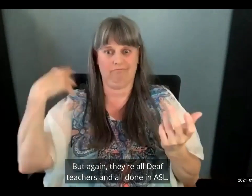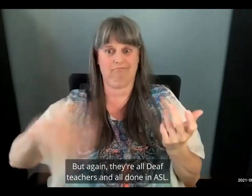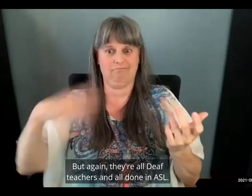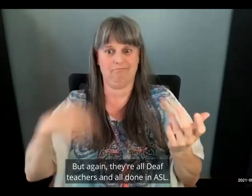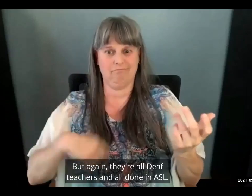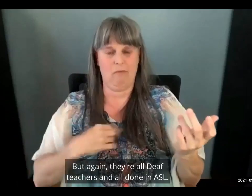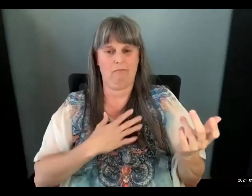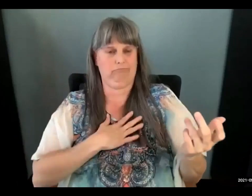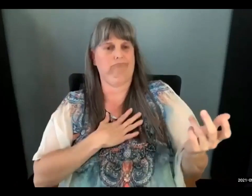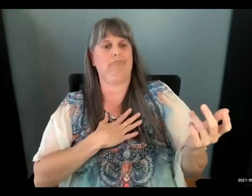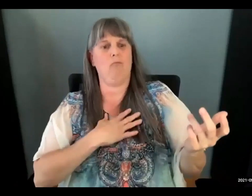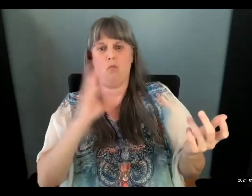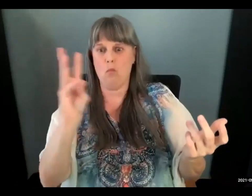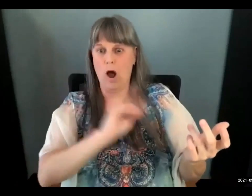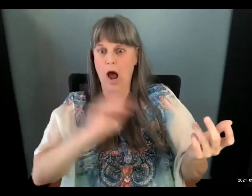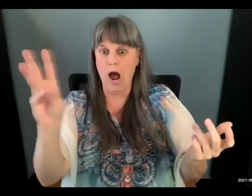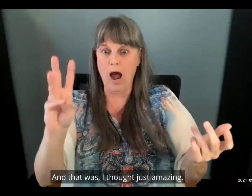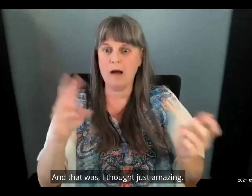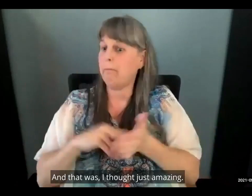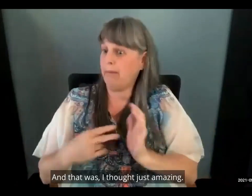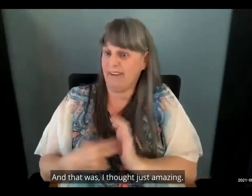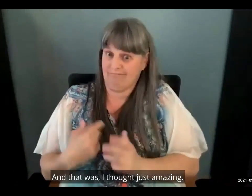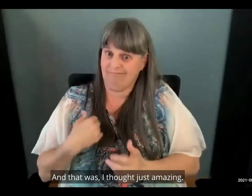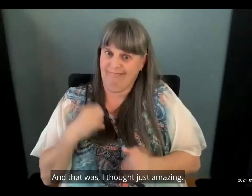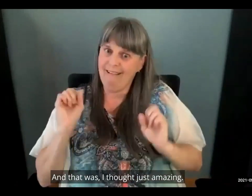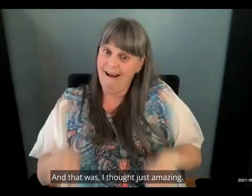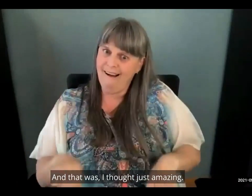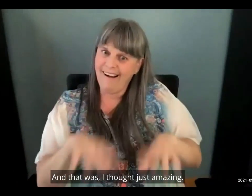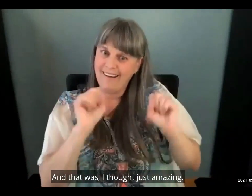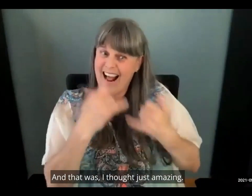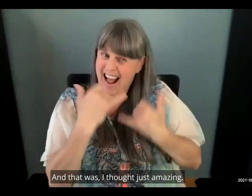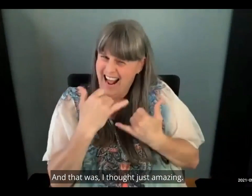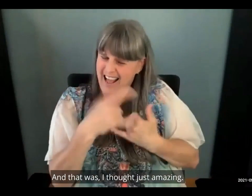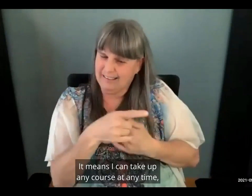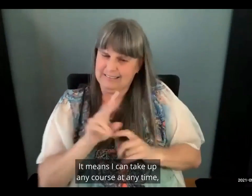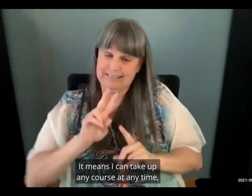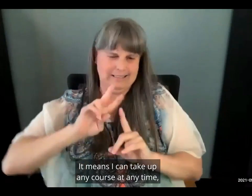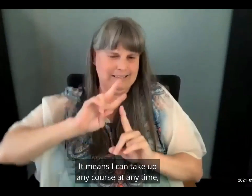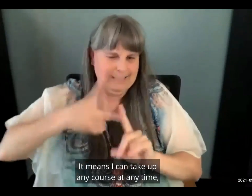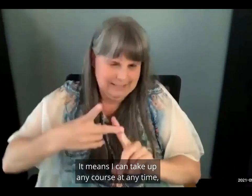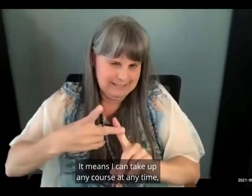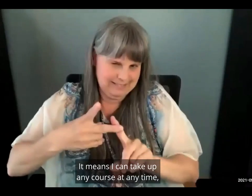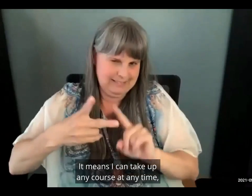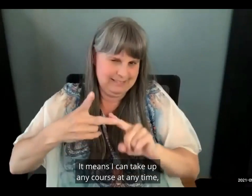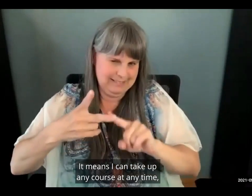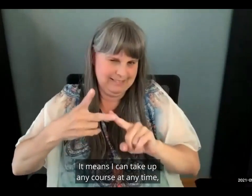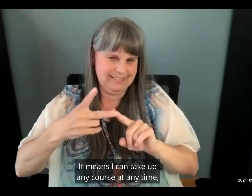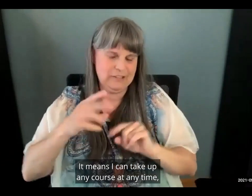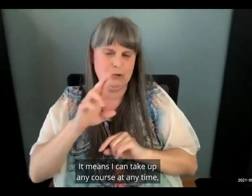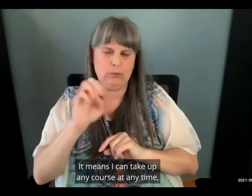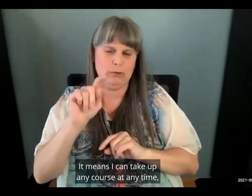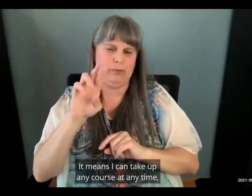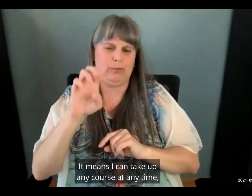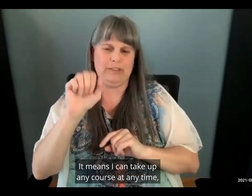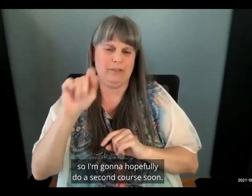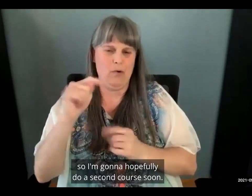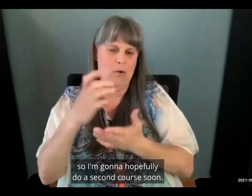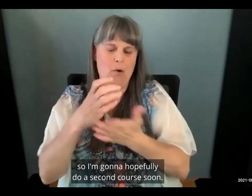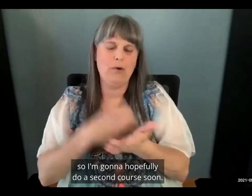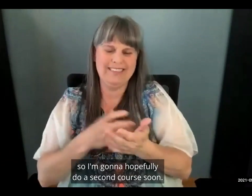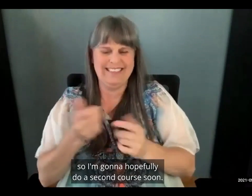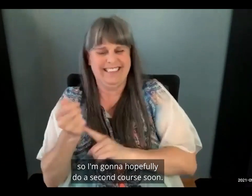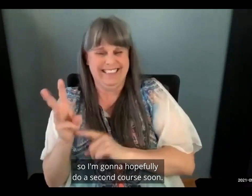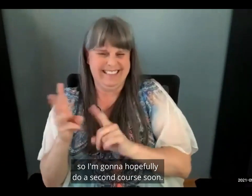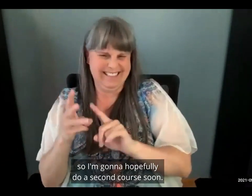done in ASL. And that was, I thought, just amazing. Means I can take up any course at any time. So I'm